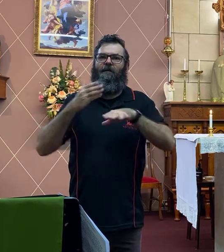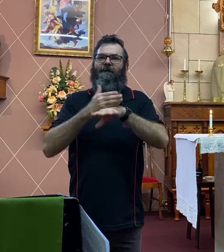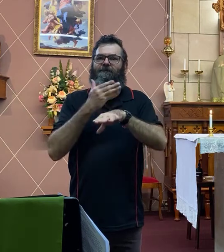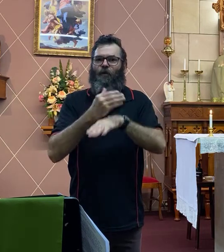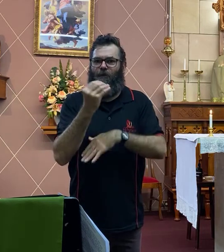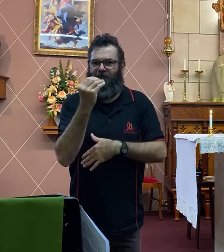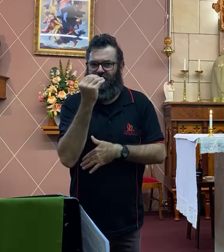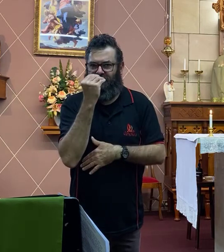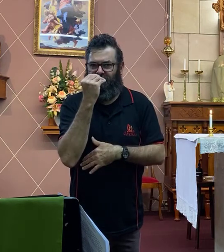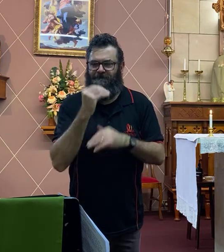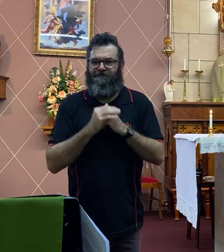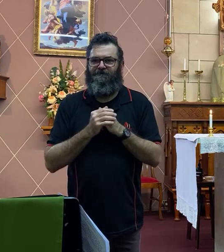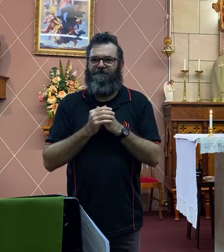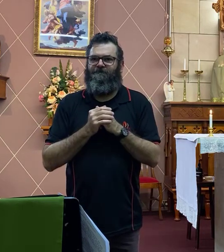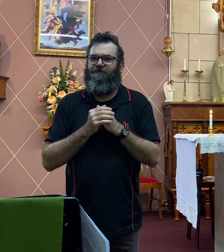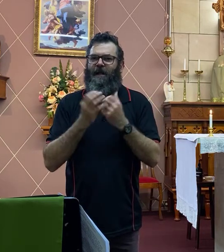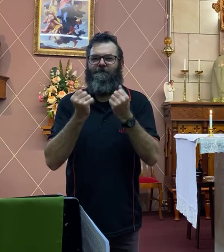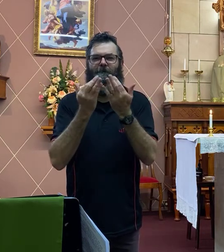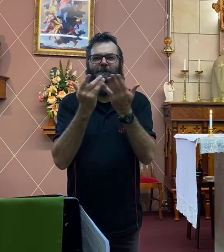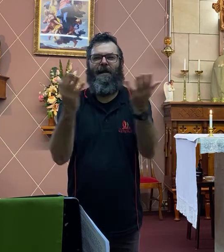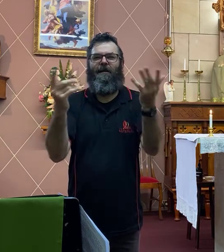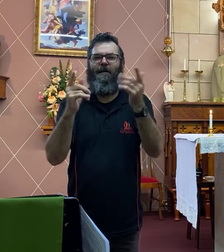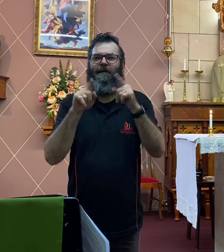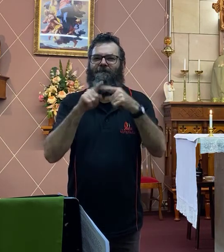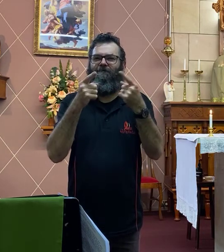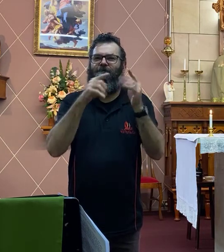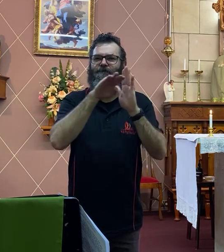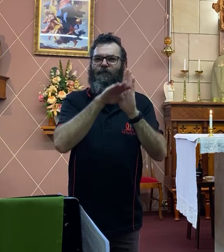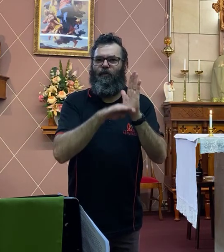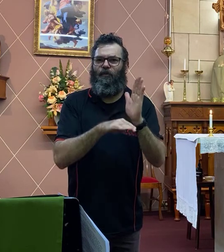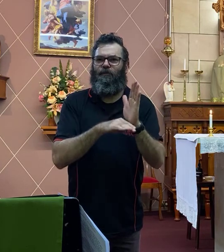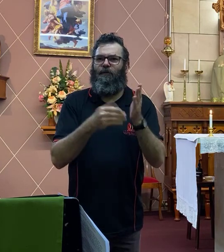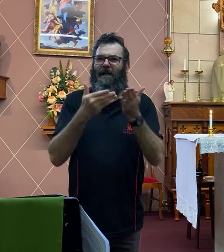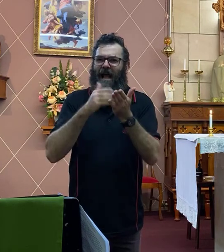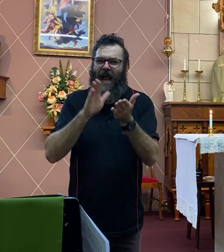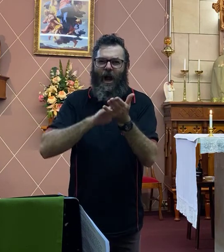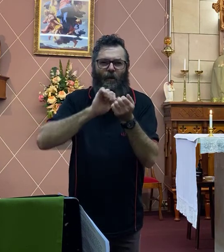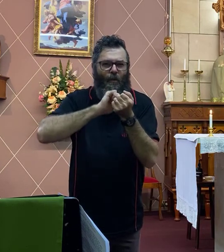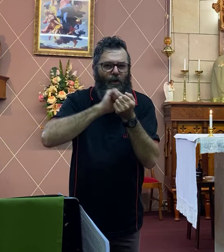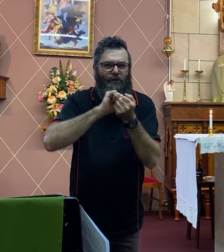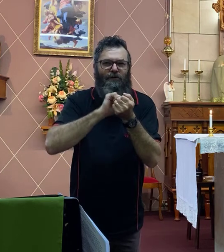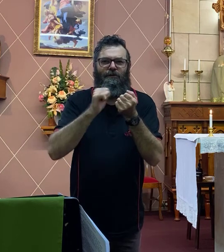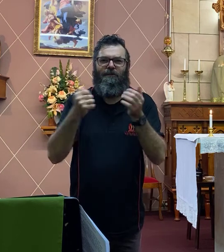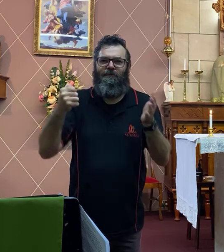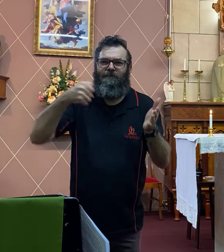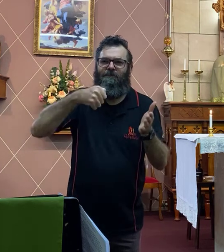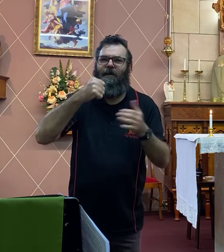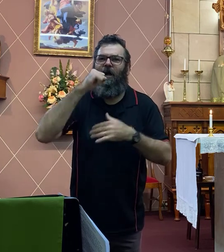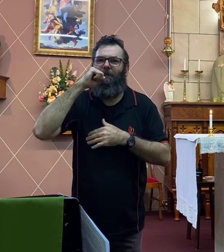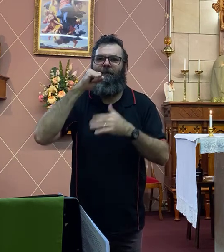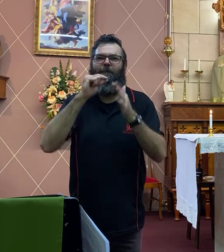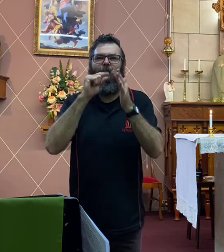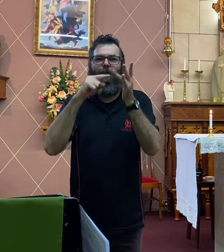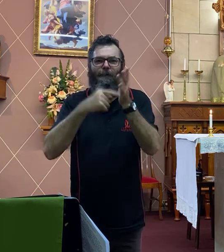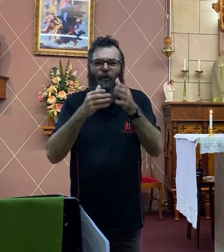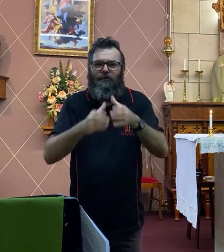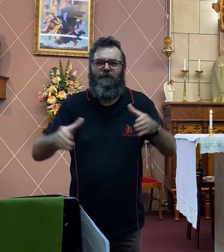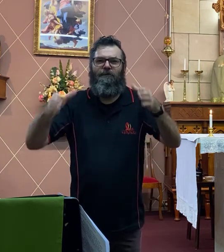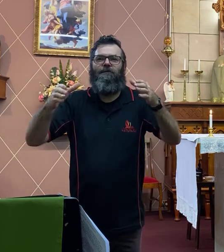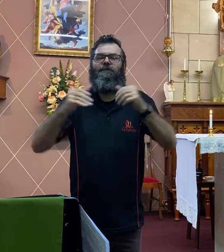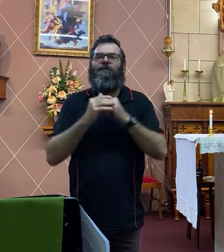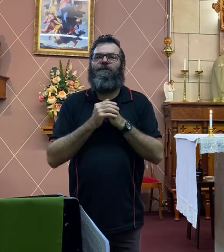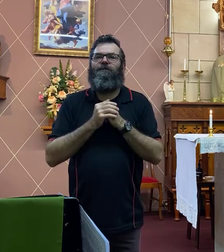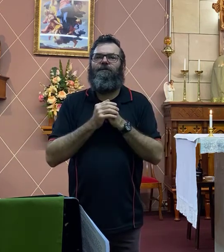They have many other rules, how to wash cups, pots, and bronze dishes. So the Pharisees and scribes